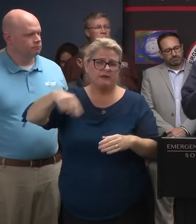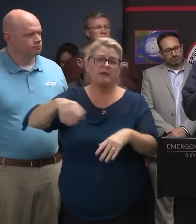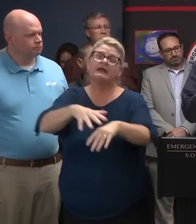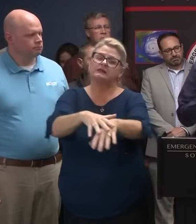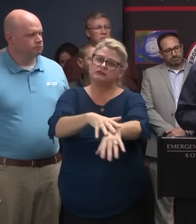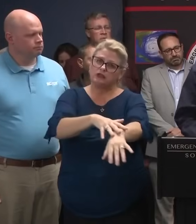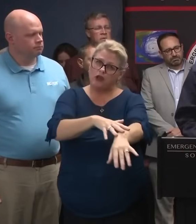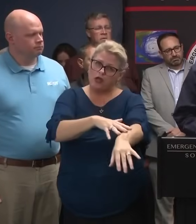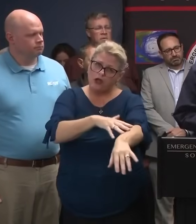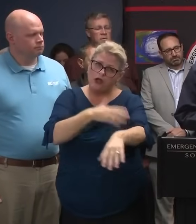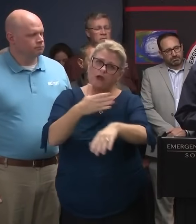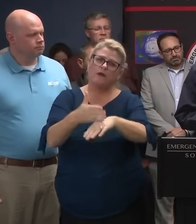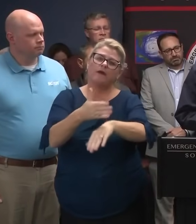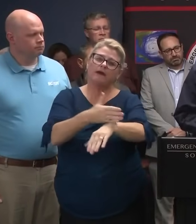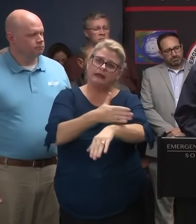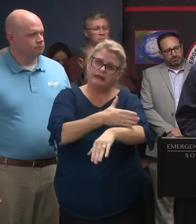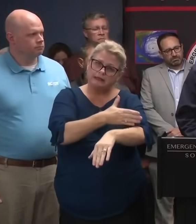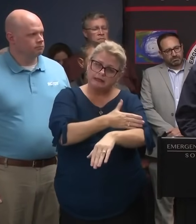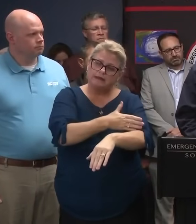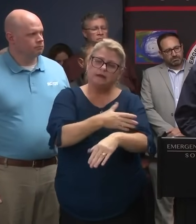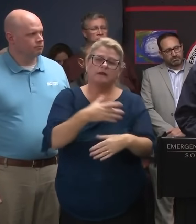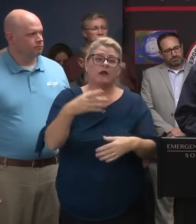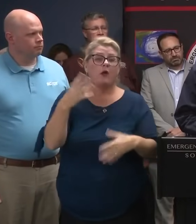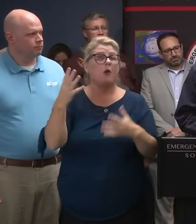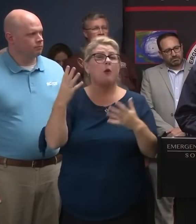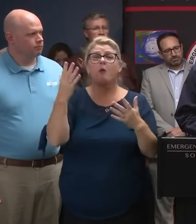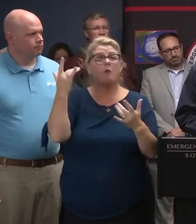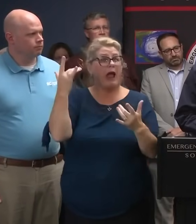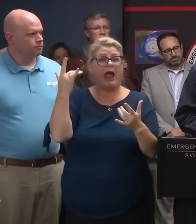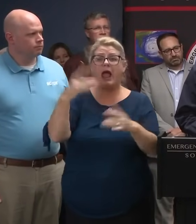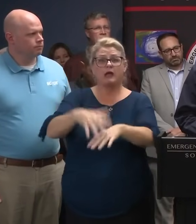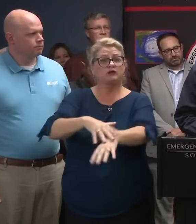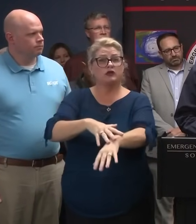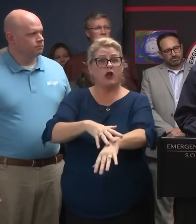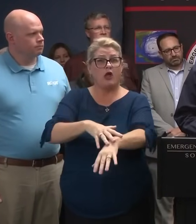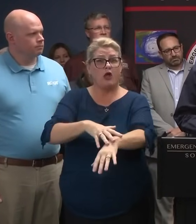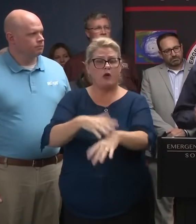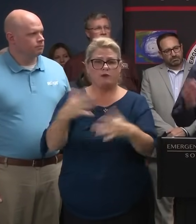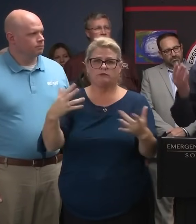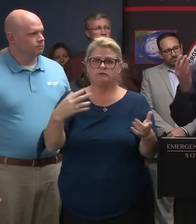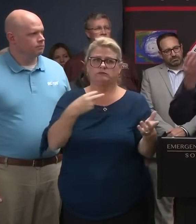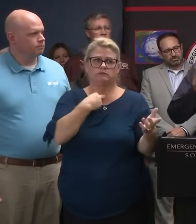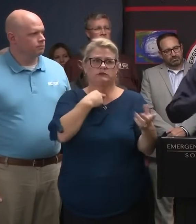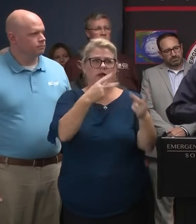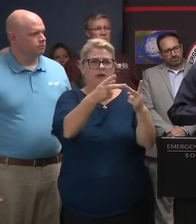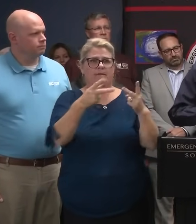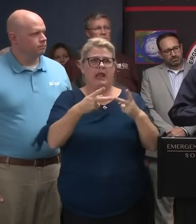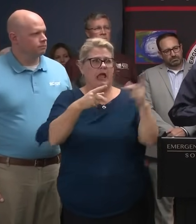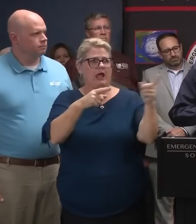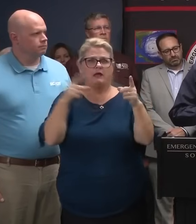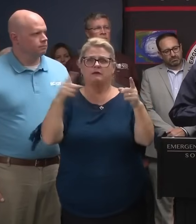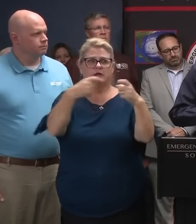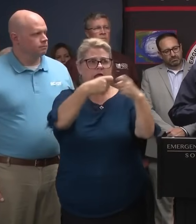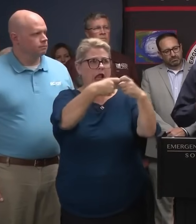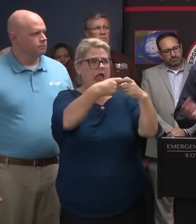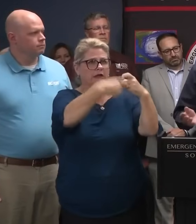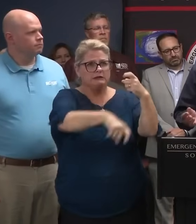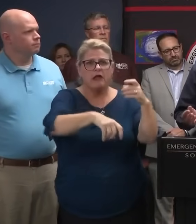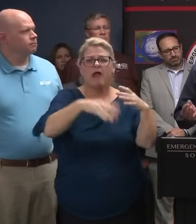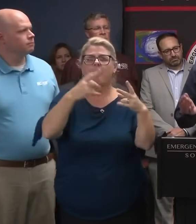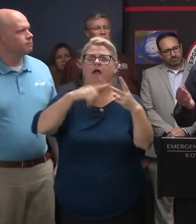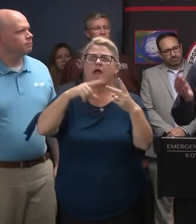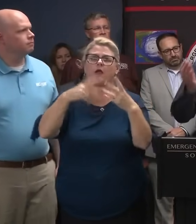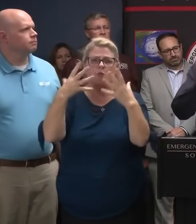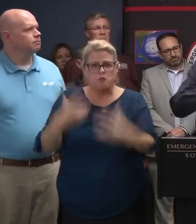slow. Again, as you know, one of the things that's slowing us down is the choke points. We got all these electrical lines down. The soil